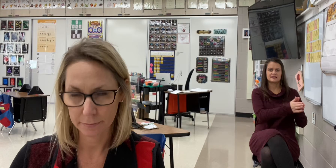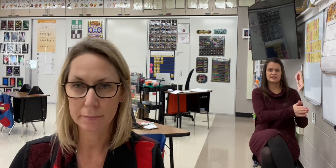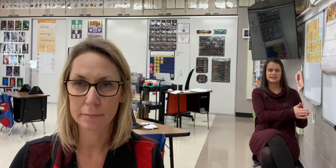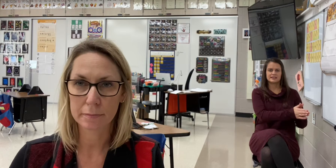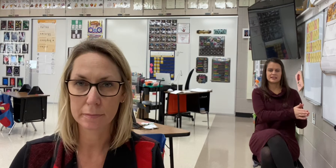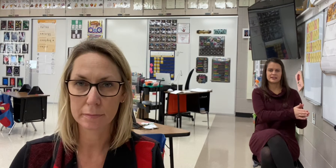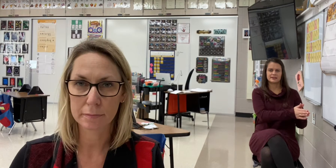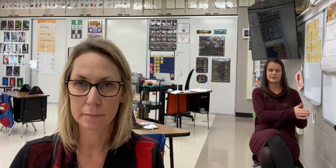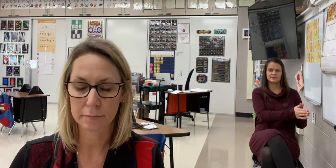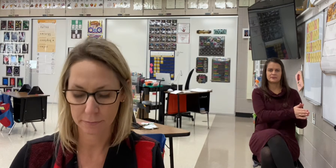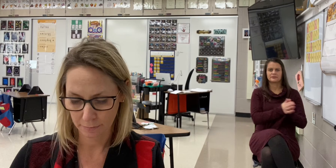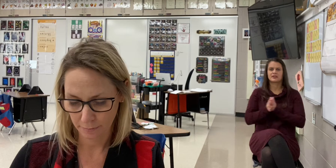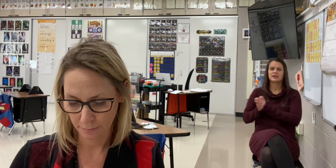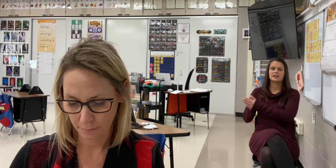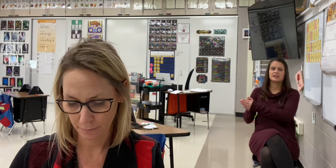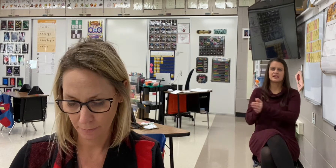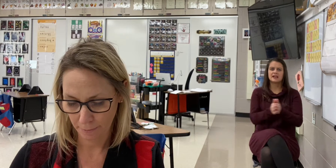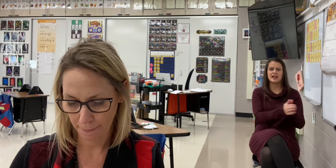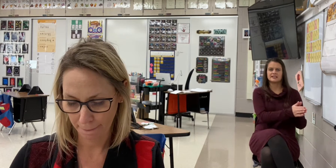Kite.